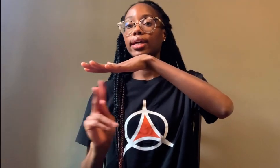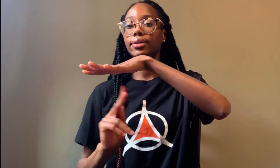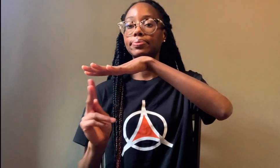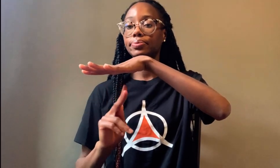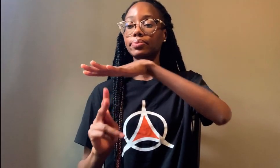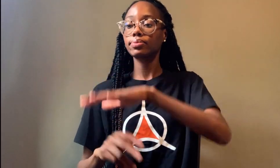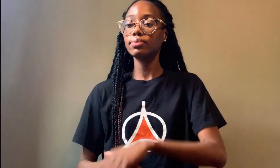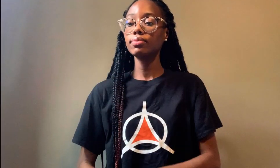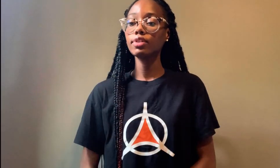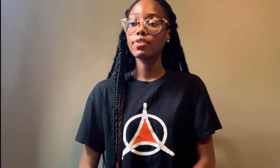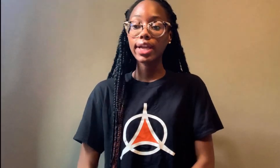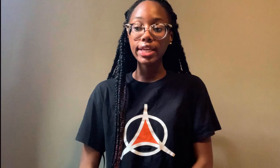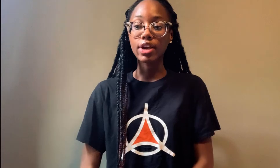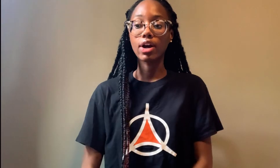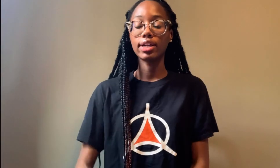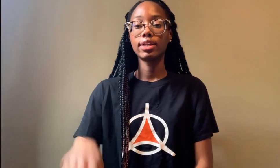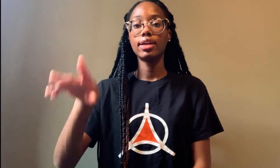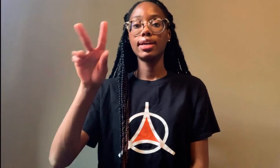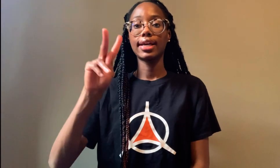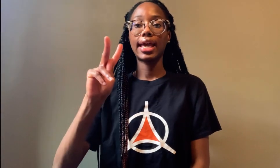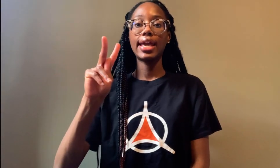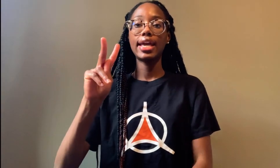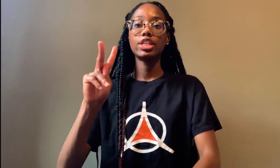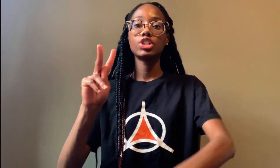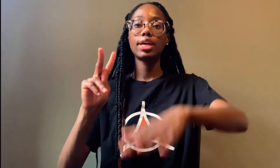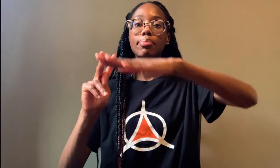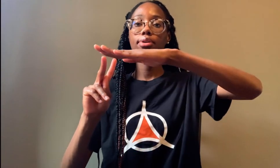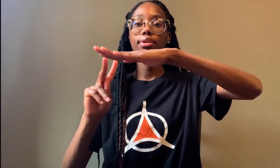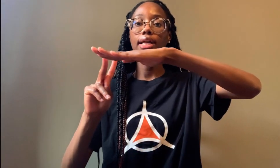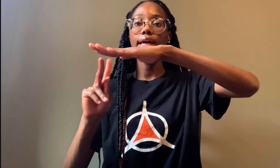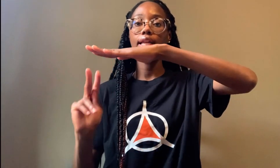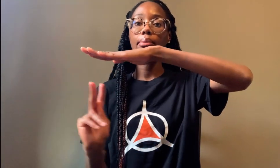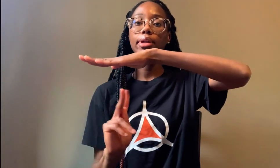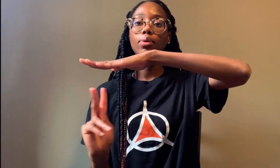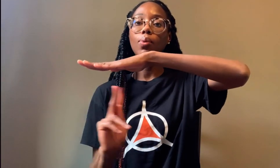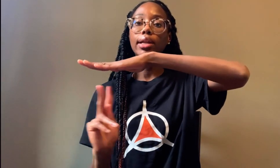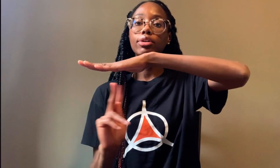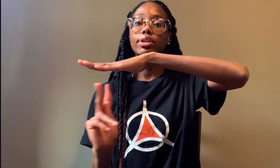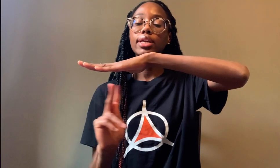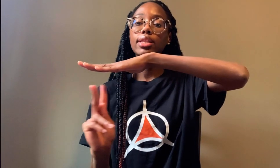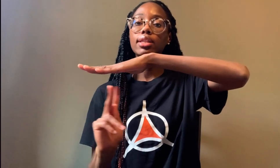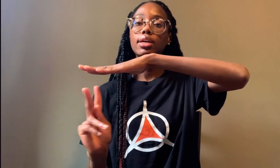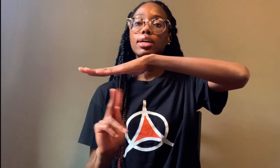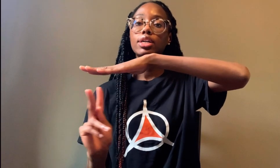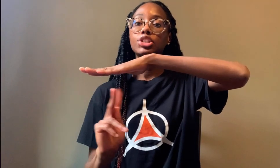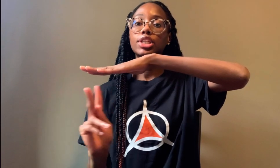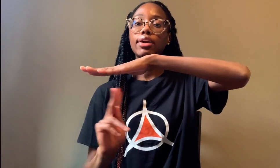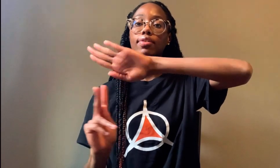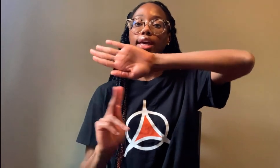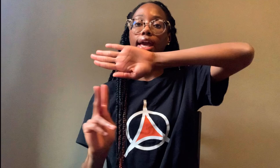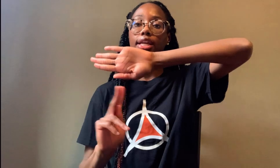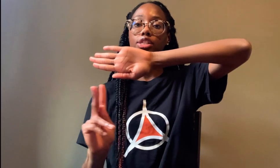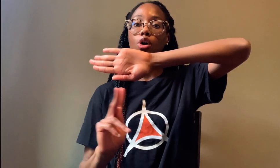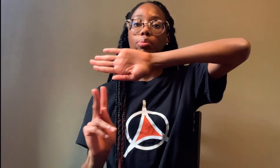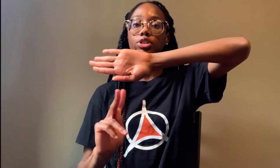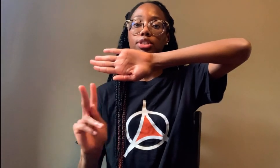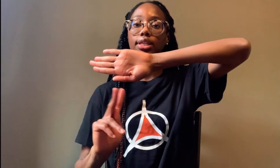it. For kindergarten, K hand shape, non-dominant, right underneath, shake of the K, and it's open just like